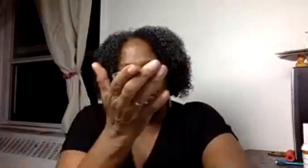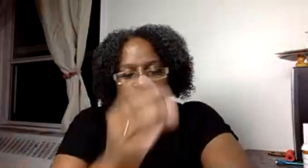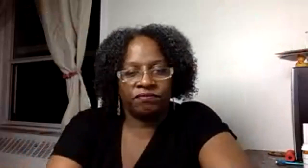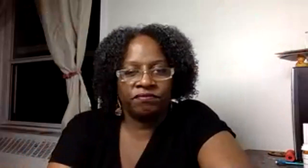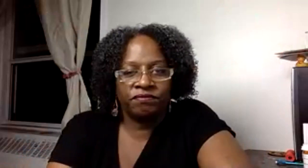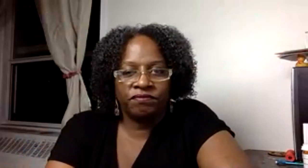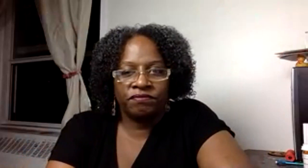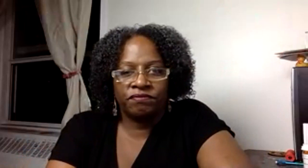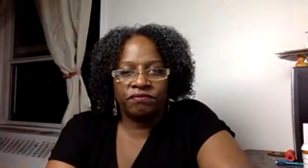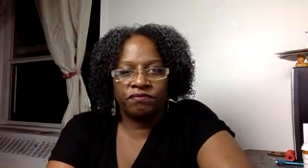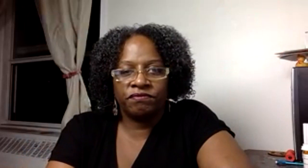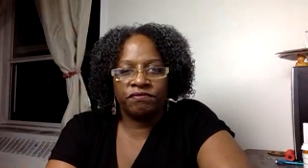Has a question for Divya as well.